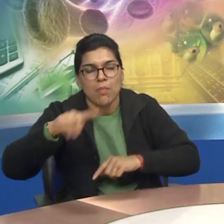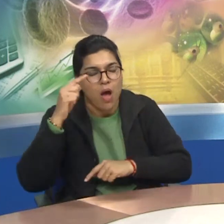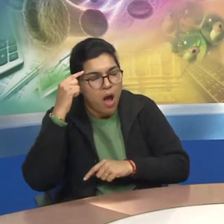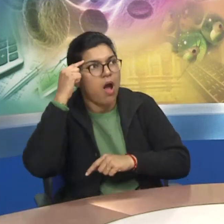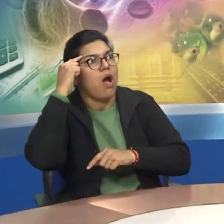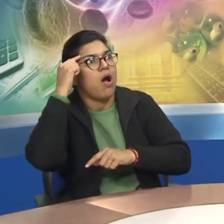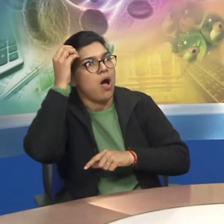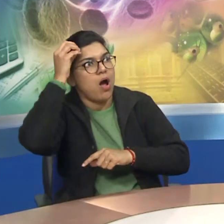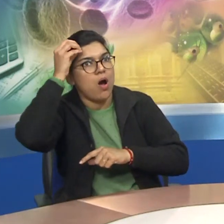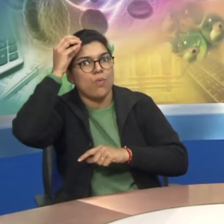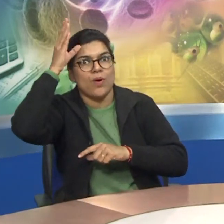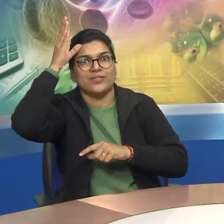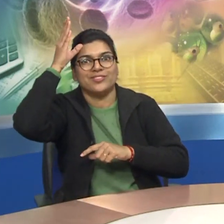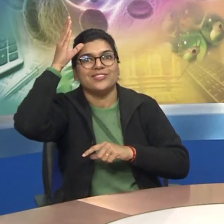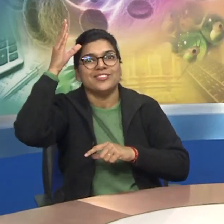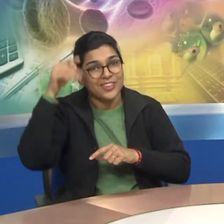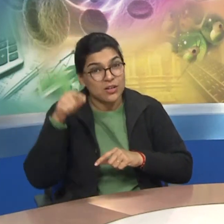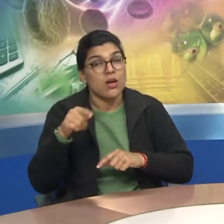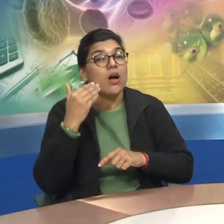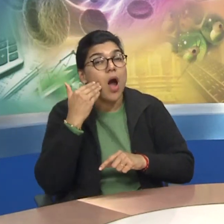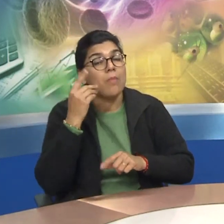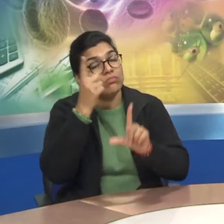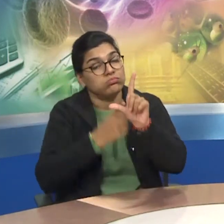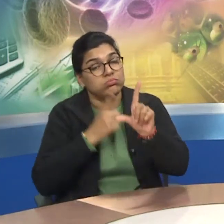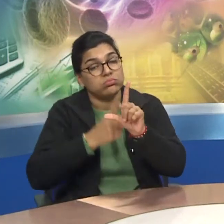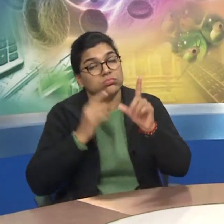conditions which needs to be taken care of.